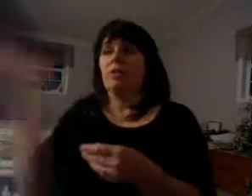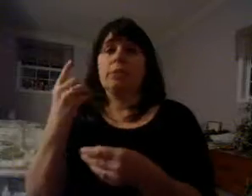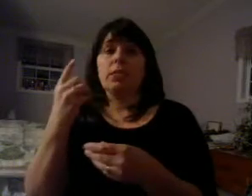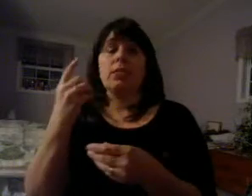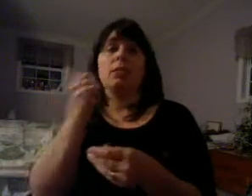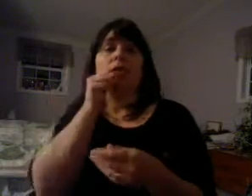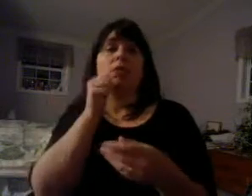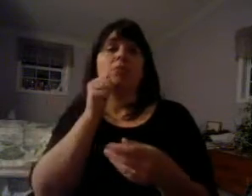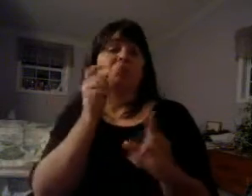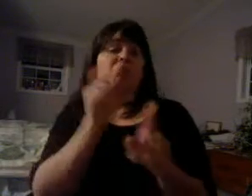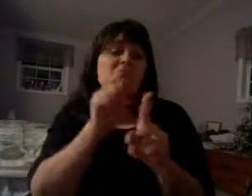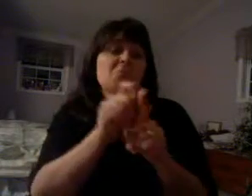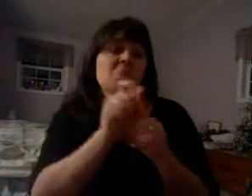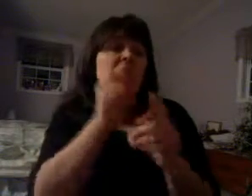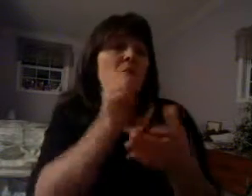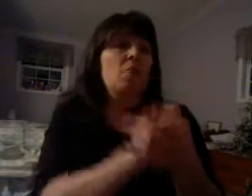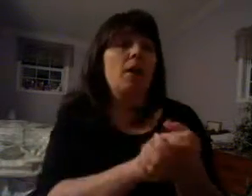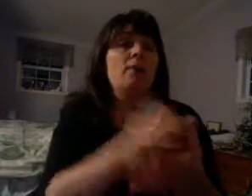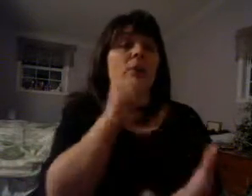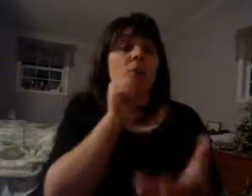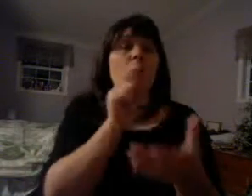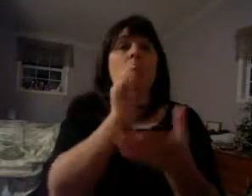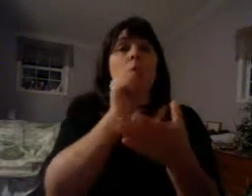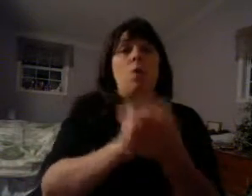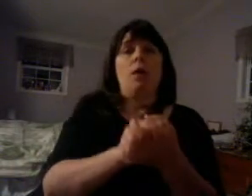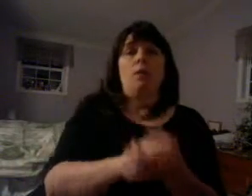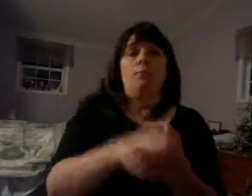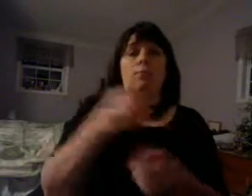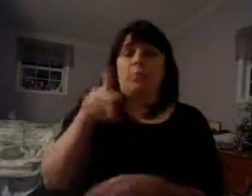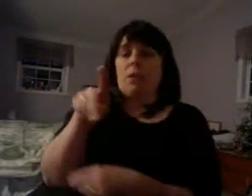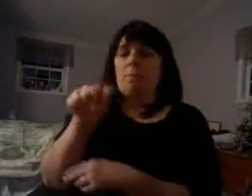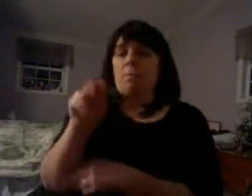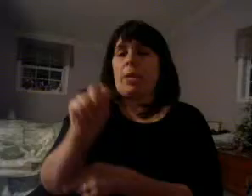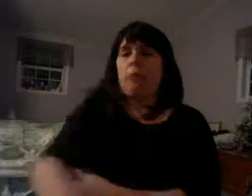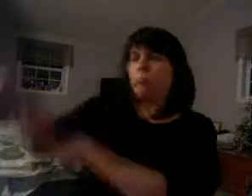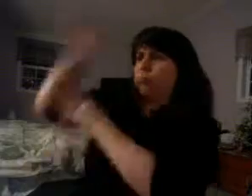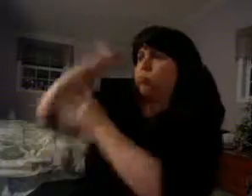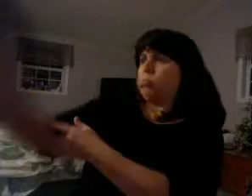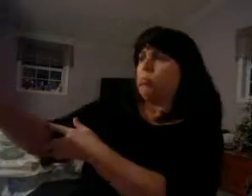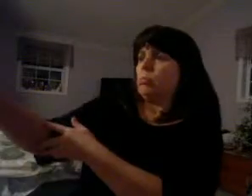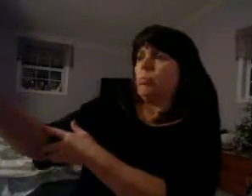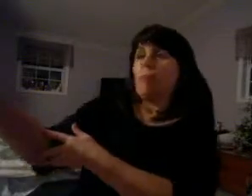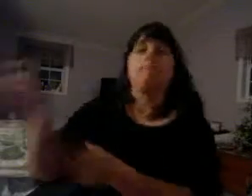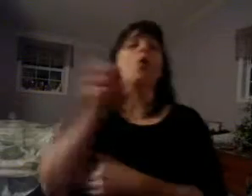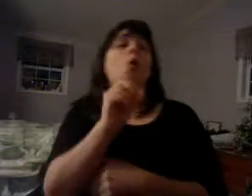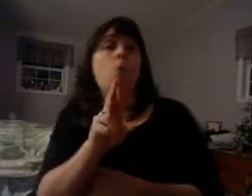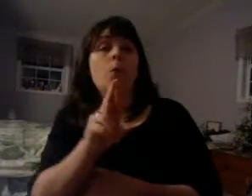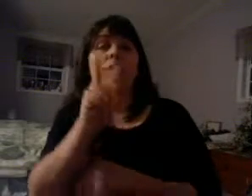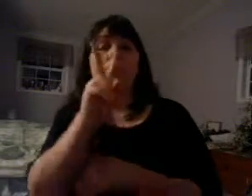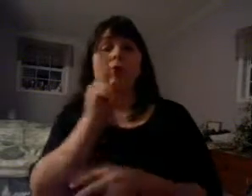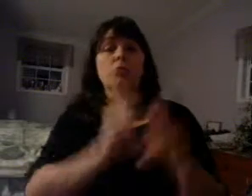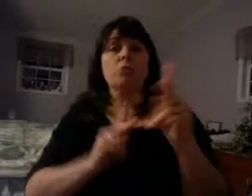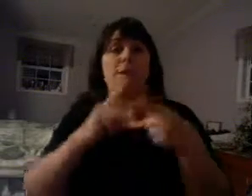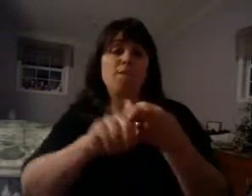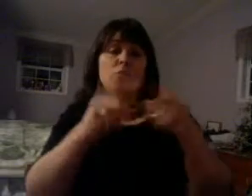and brains him. Normal fights. 2 friends who go into a bar, get into an argument about who the greatest baseball team in history was, and one of them